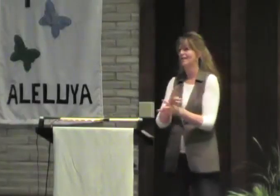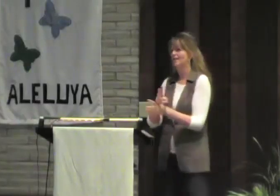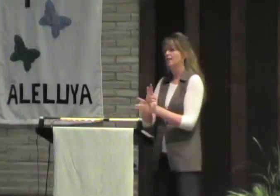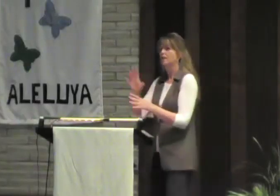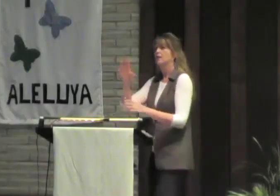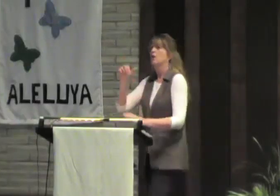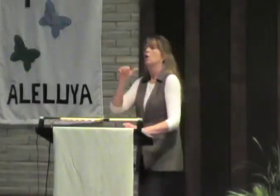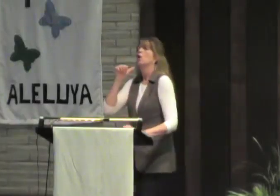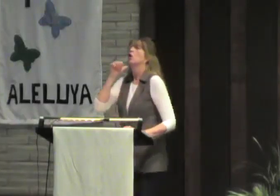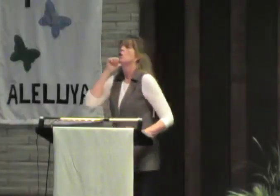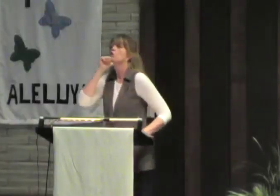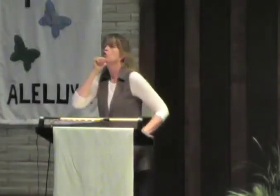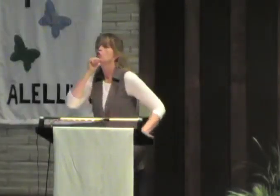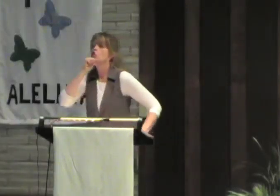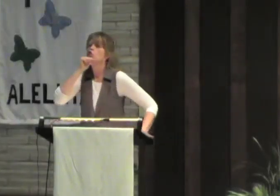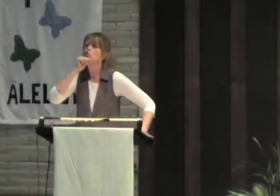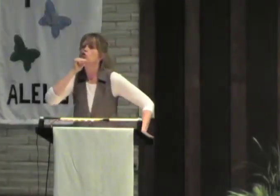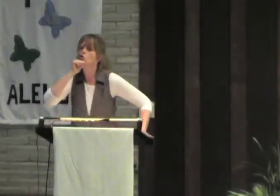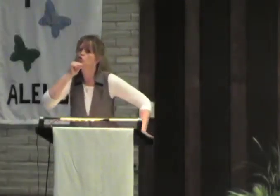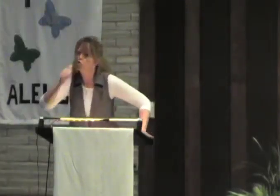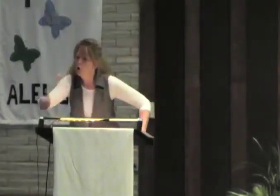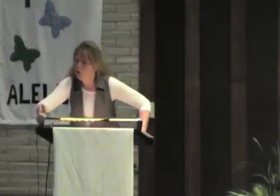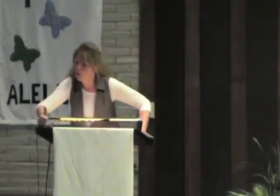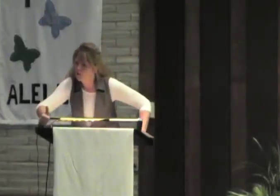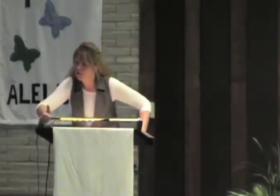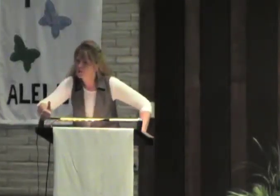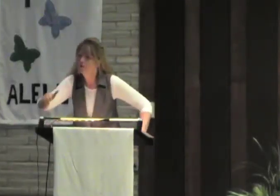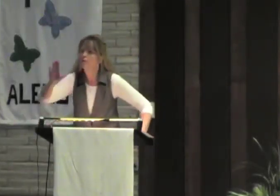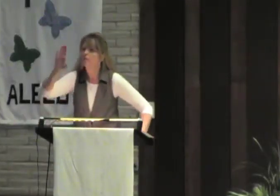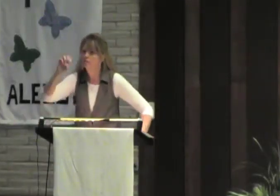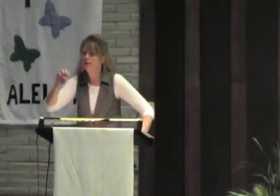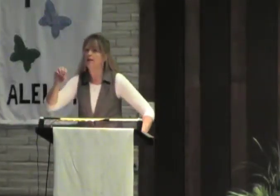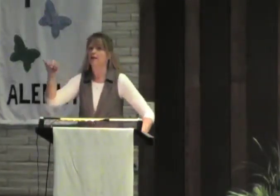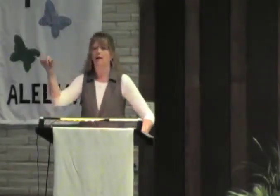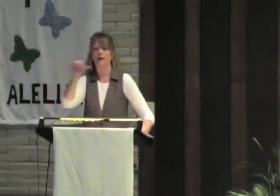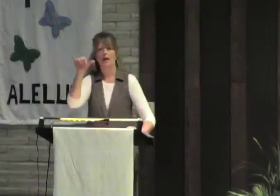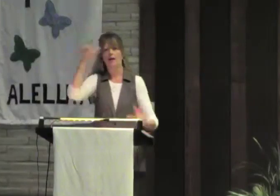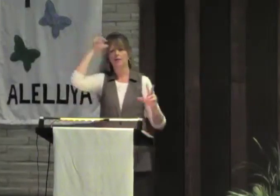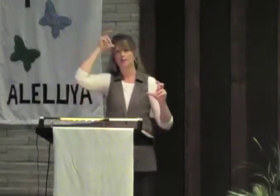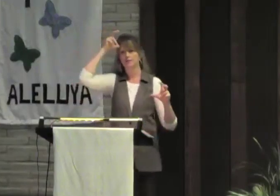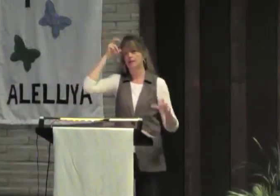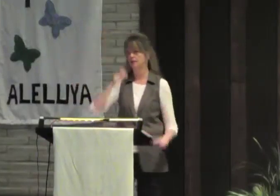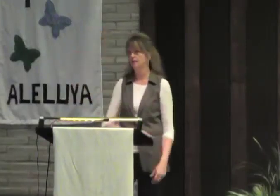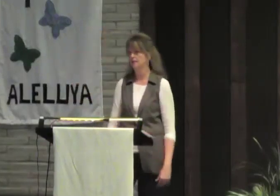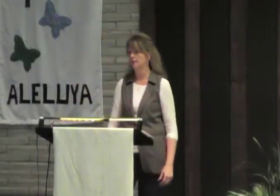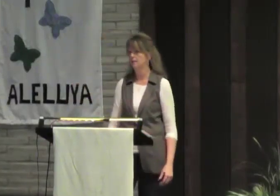And he wanted to be father, so that's why Satan is father of the world. So do not be like Satan.